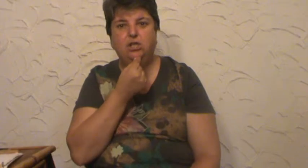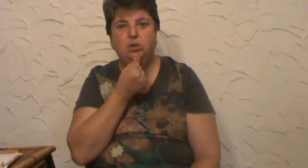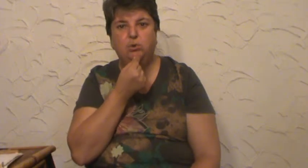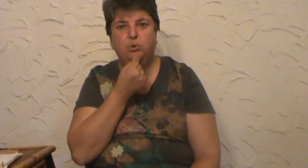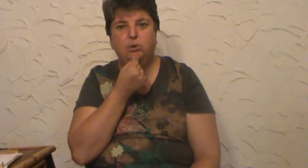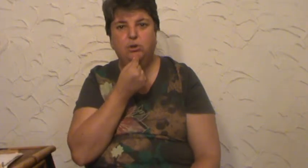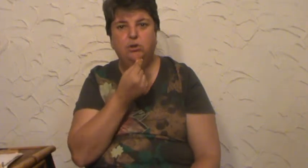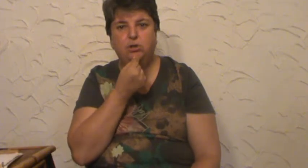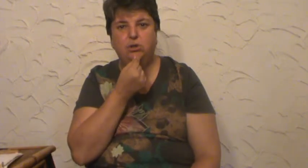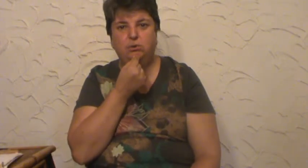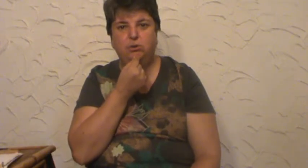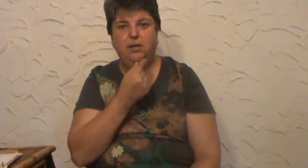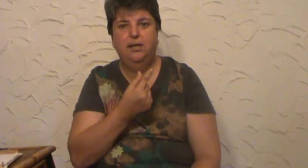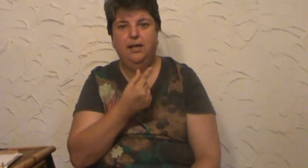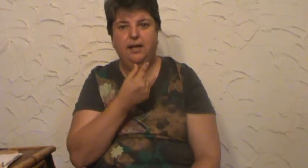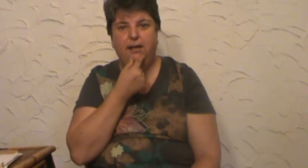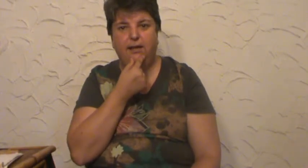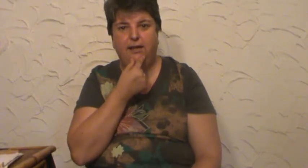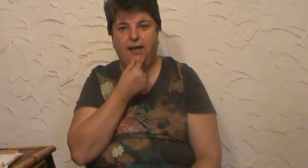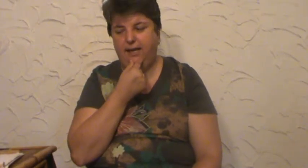soon. Soon. Gay.